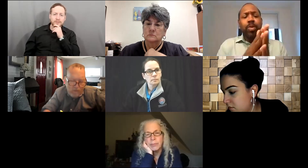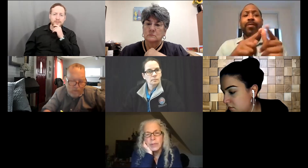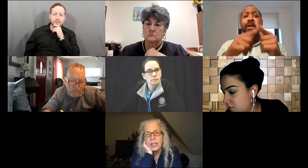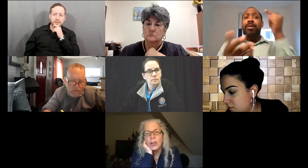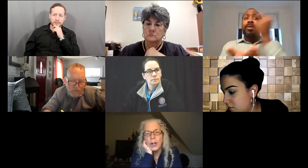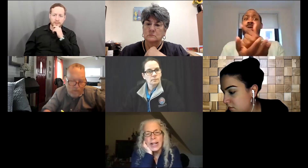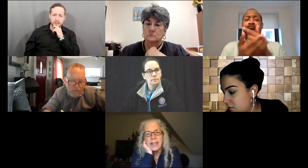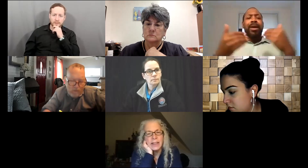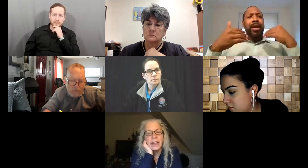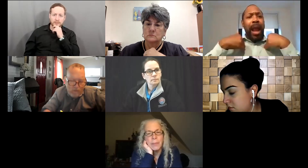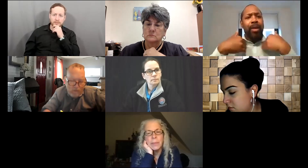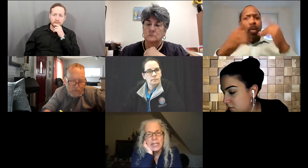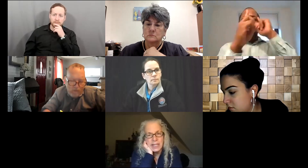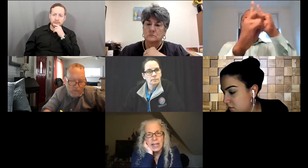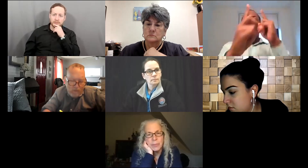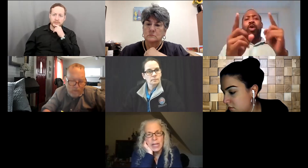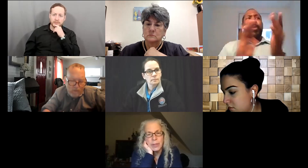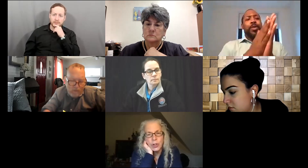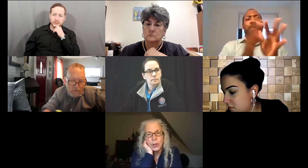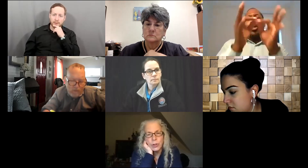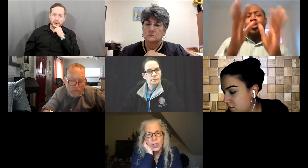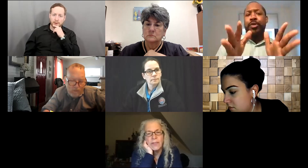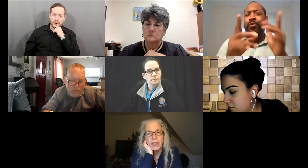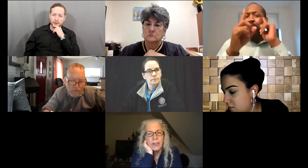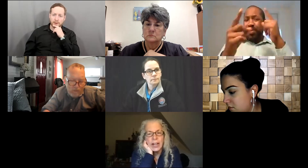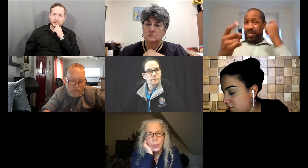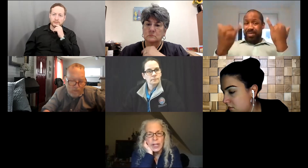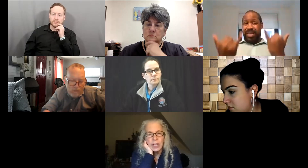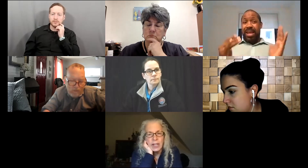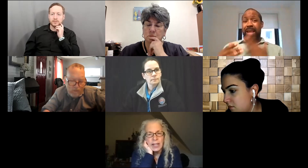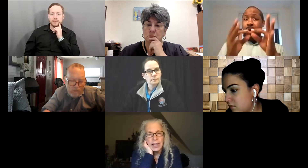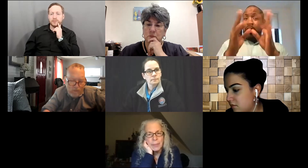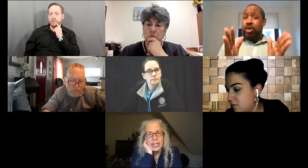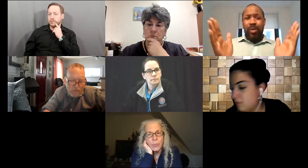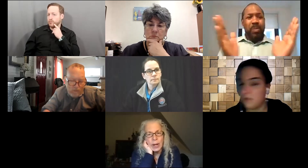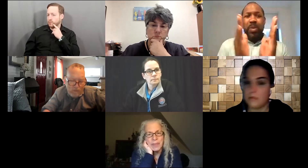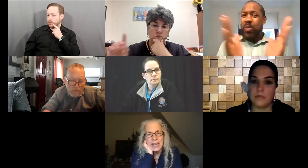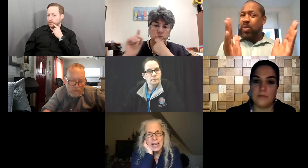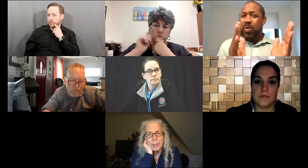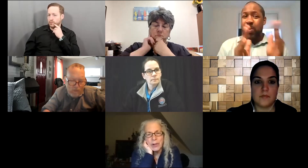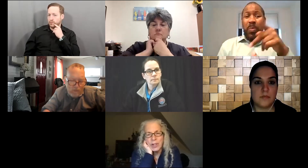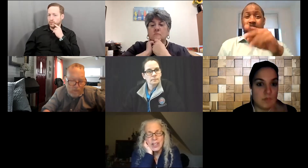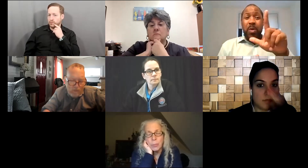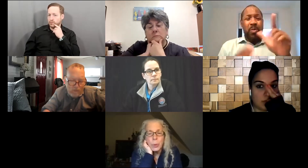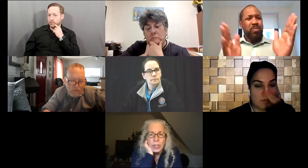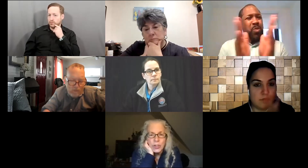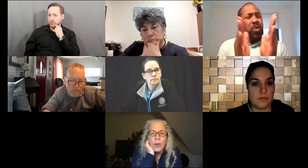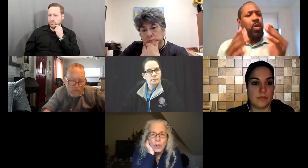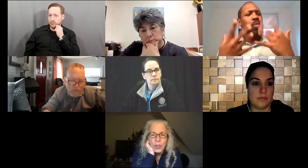up, learn ASL, and then maybe decide to become interpreters after they graduate. Because what I'm thinking about is